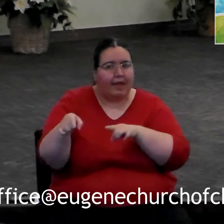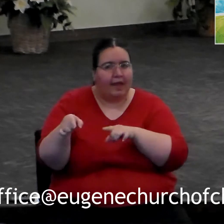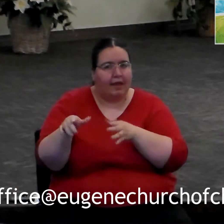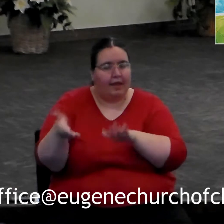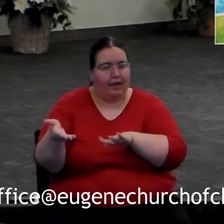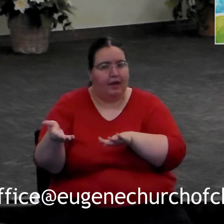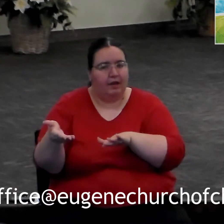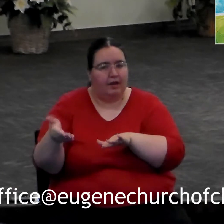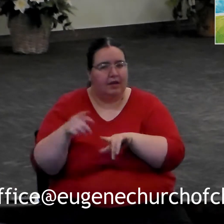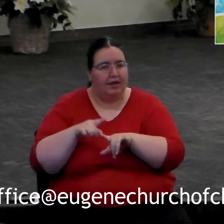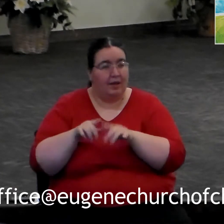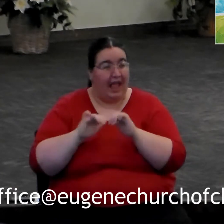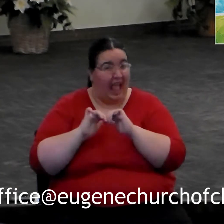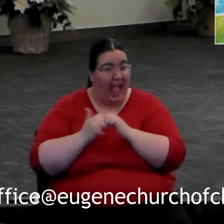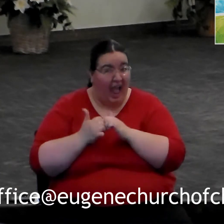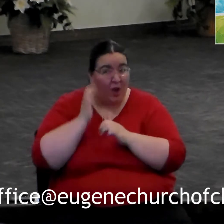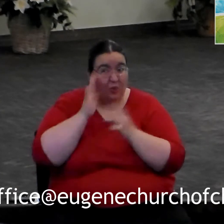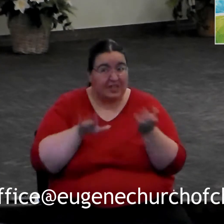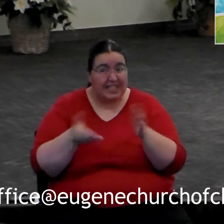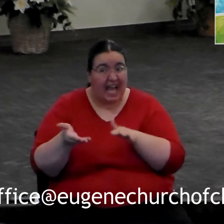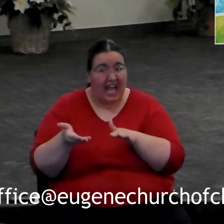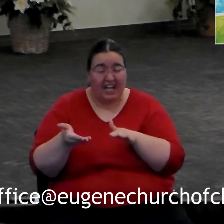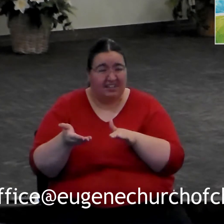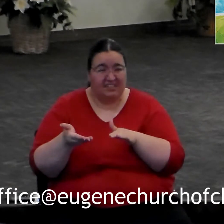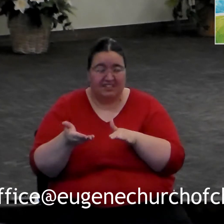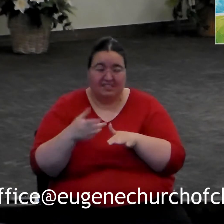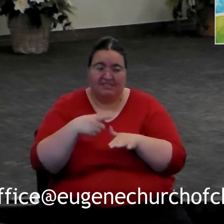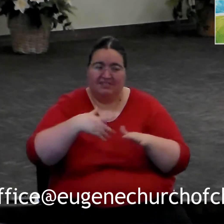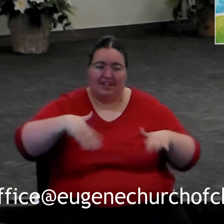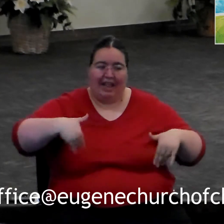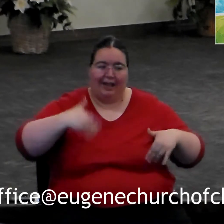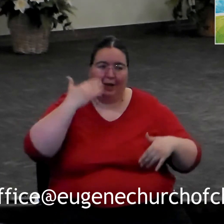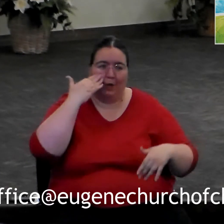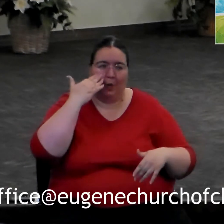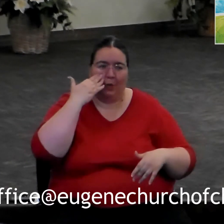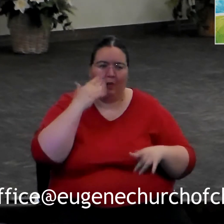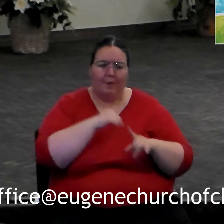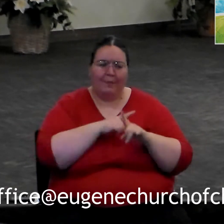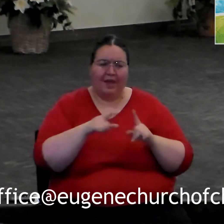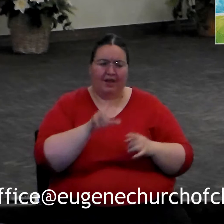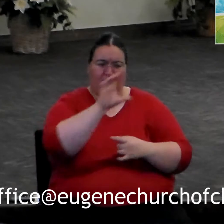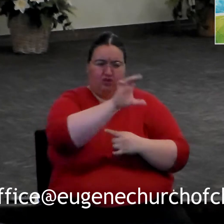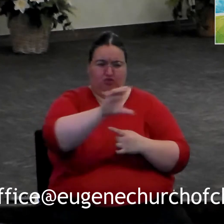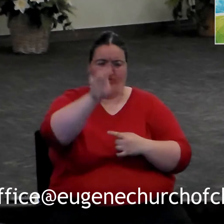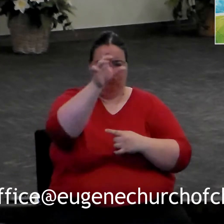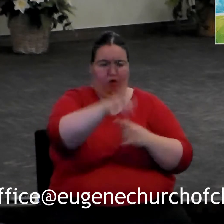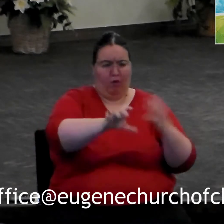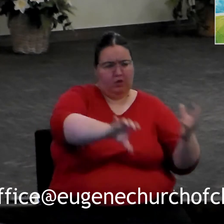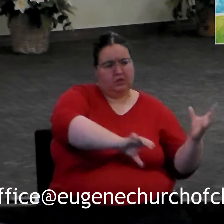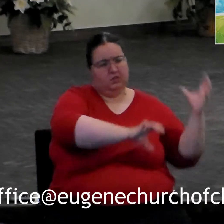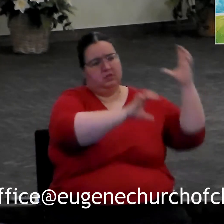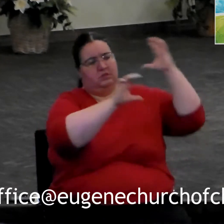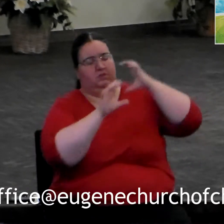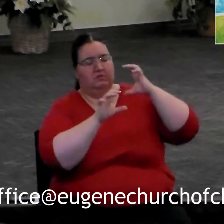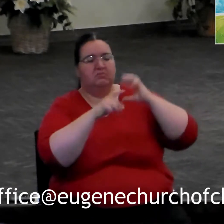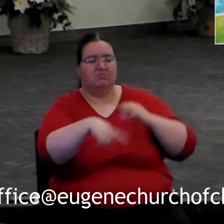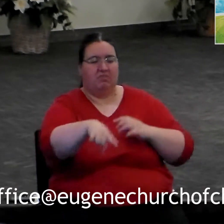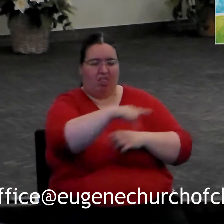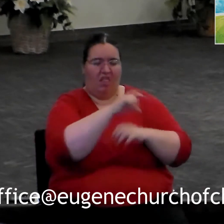But the idea of someone taking up a cross is very, very real to them. We live in a world, or at least in our nation we do, where